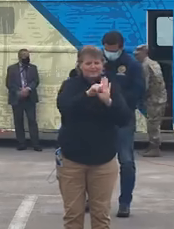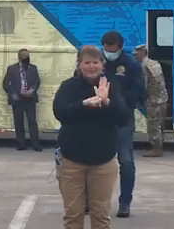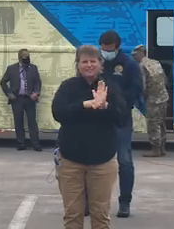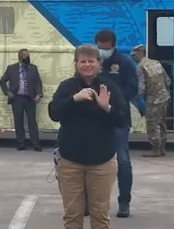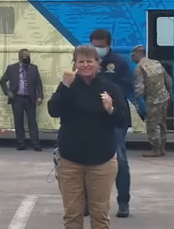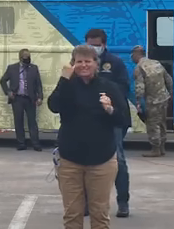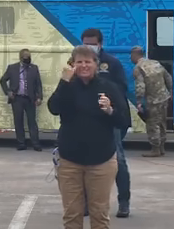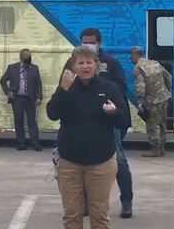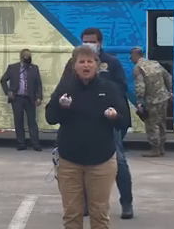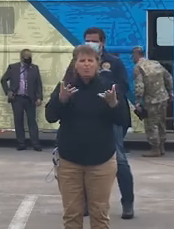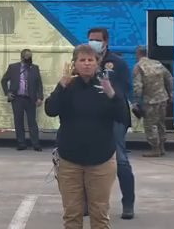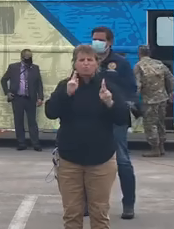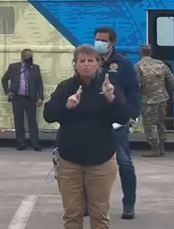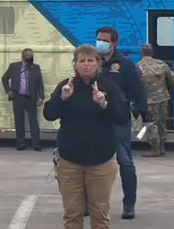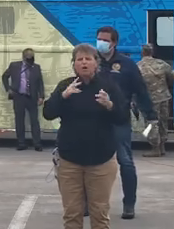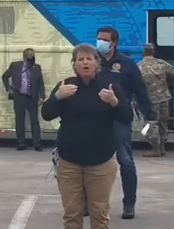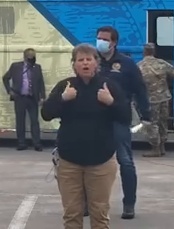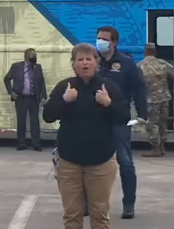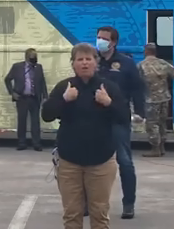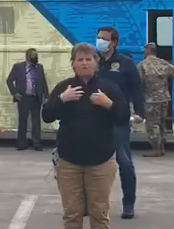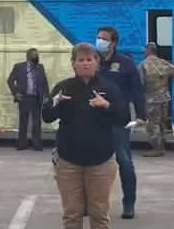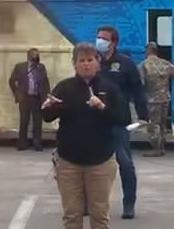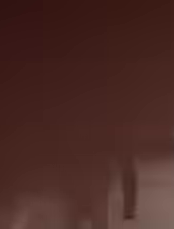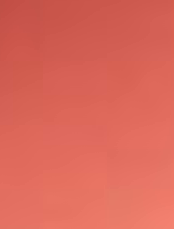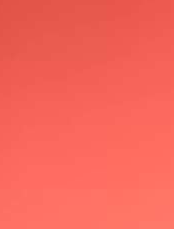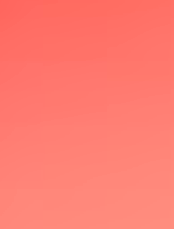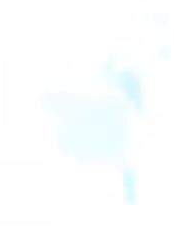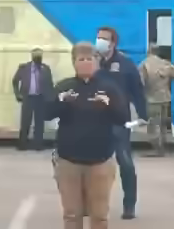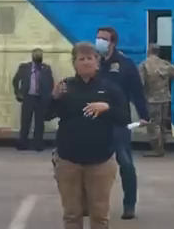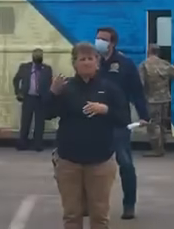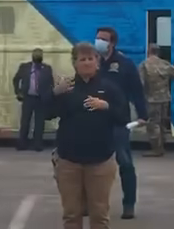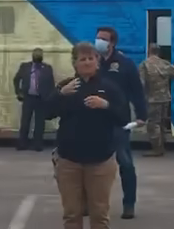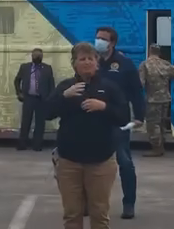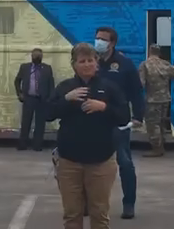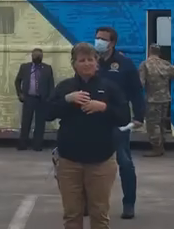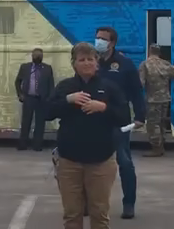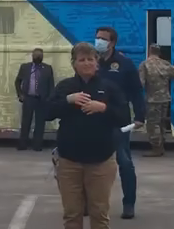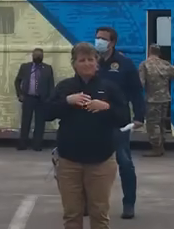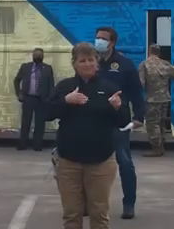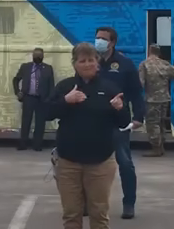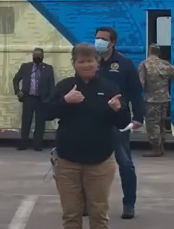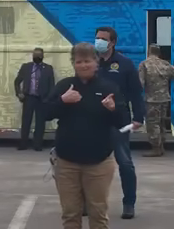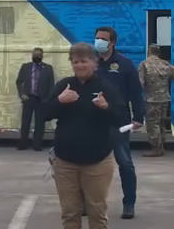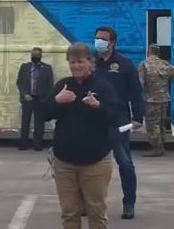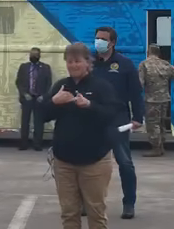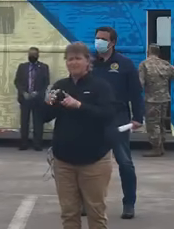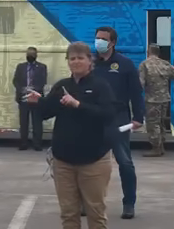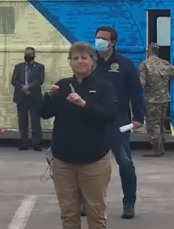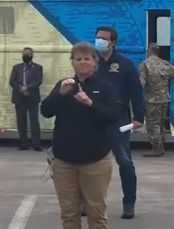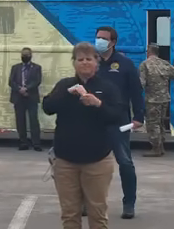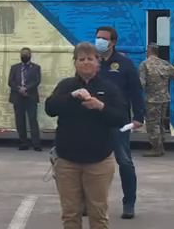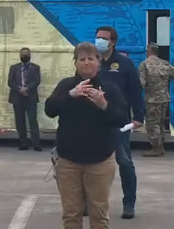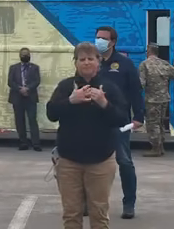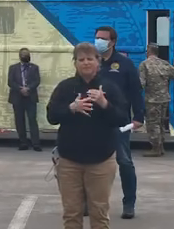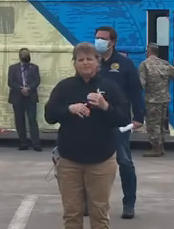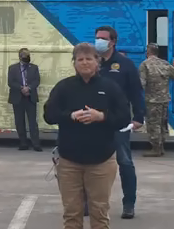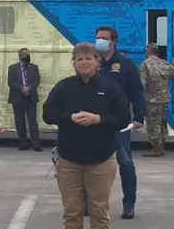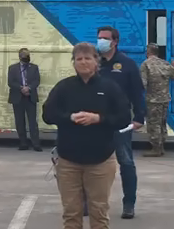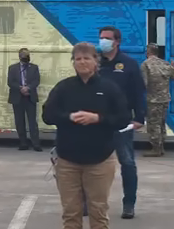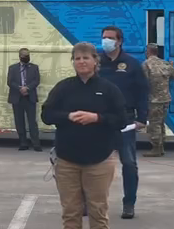of individuals who may have COVID-19. Again, also wish to also mention